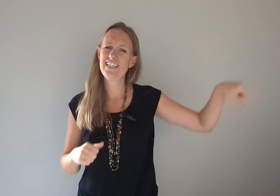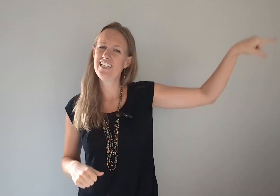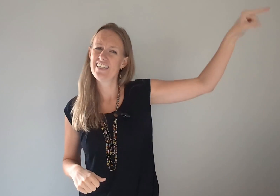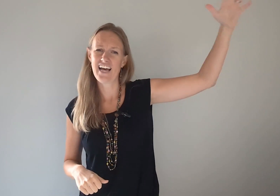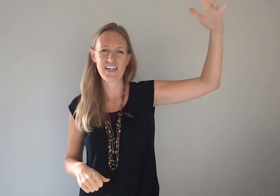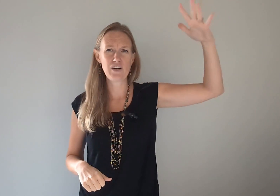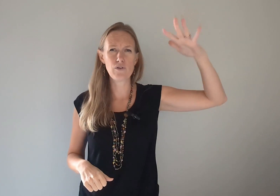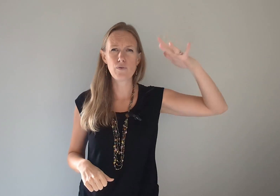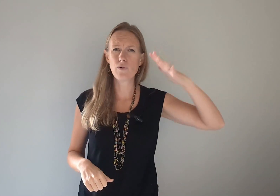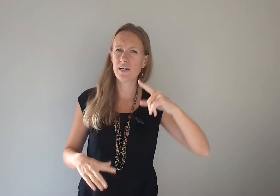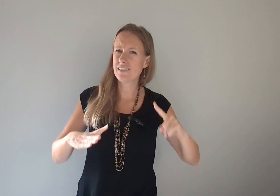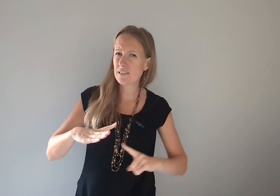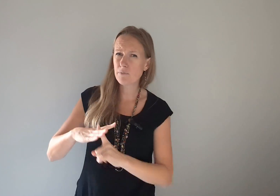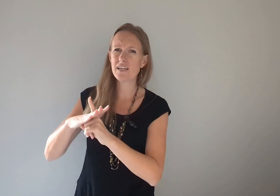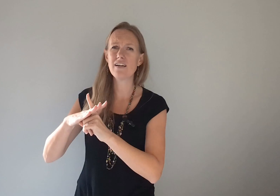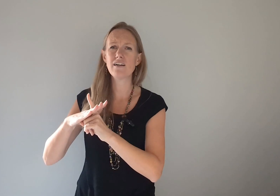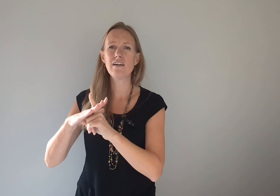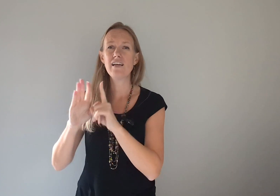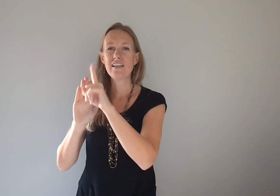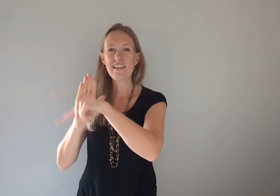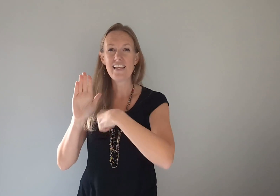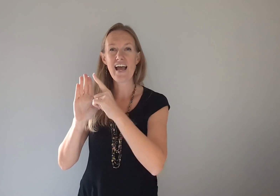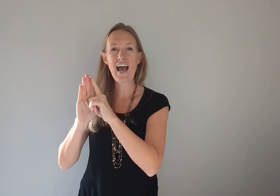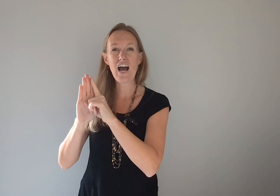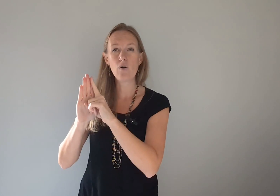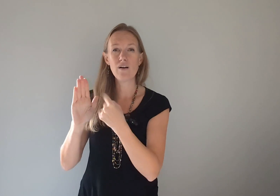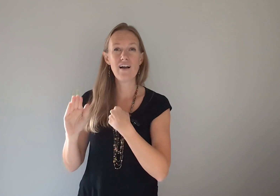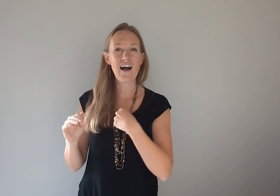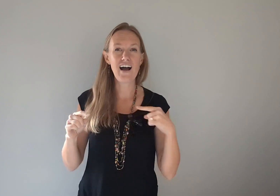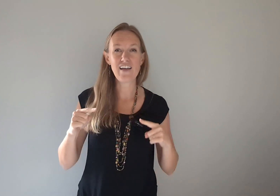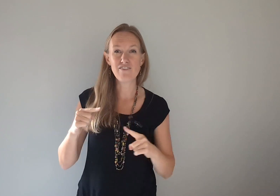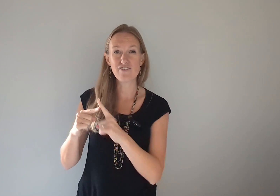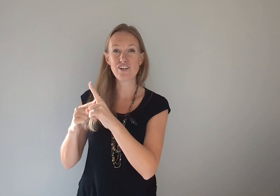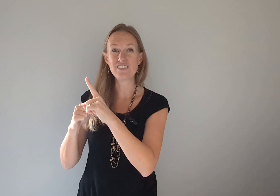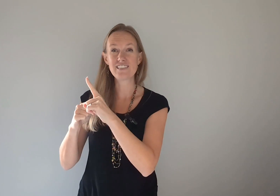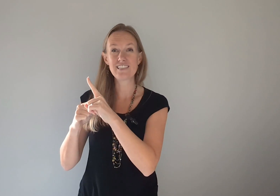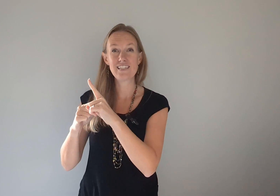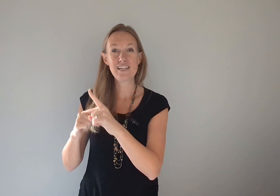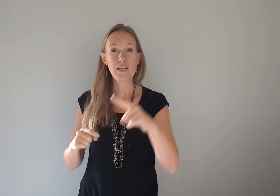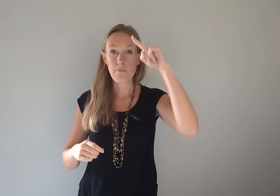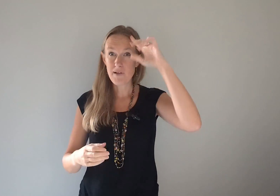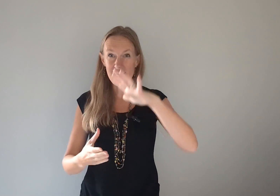did that grace appear the hour I first